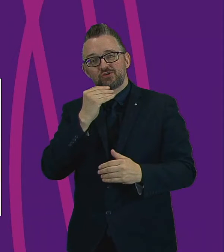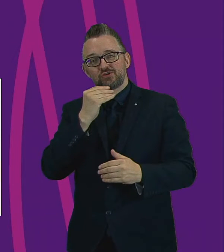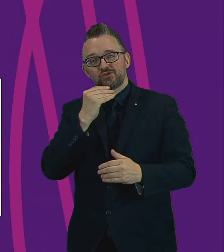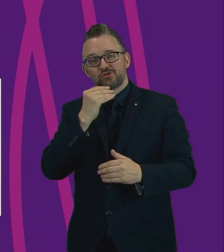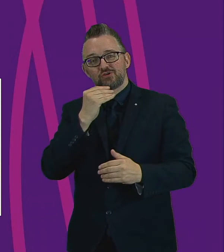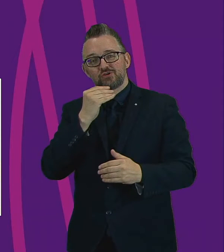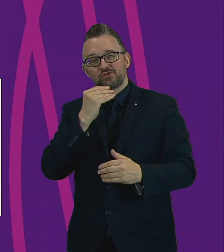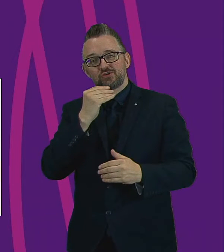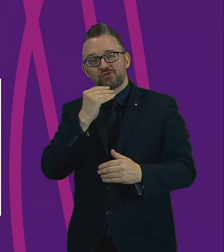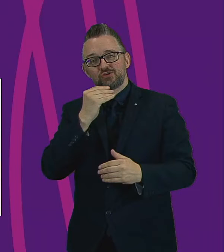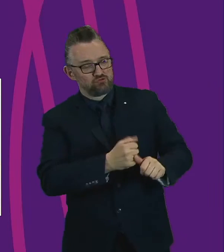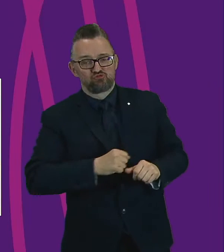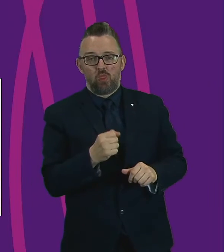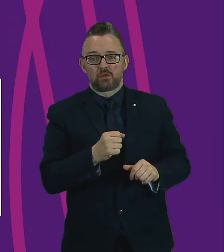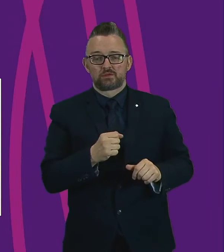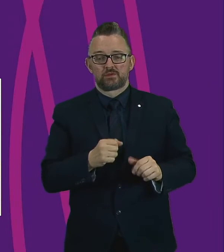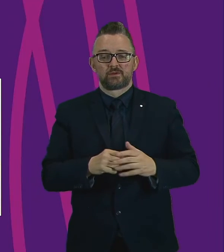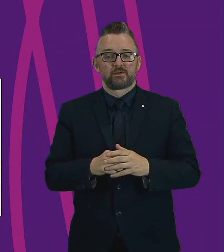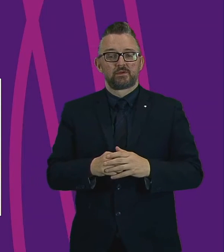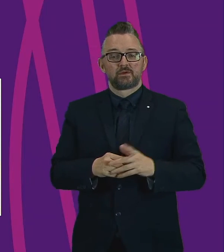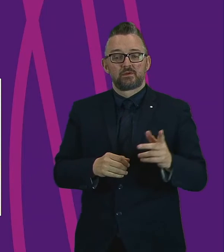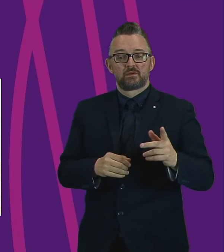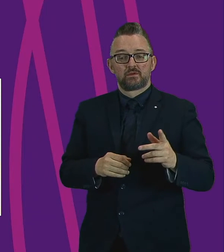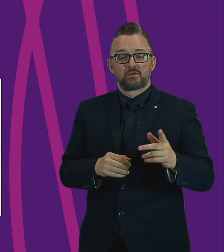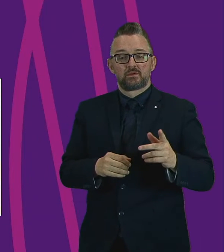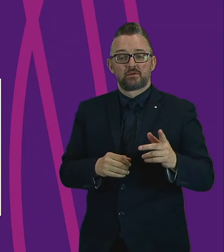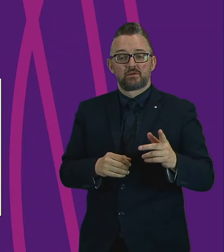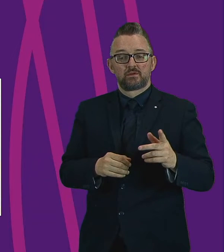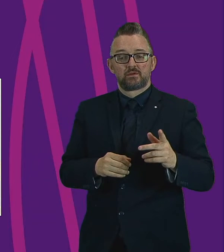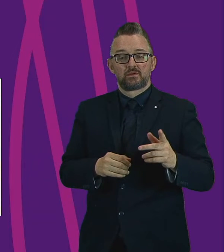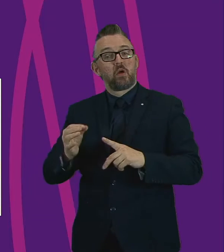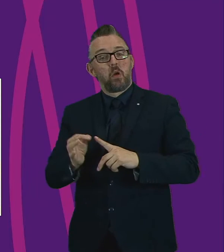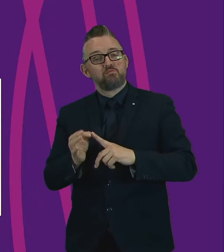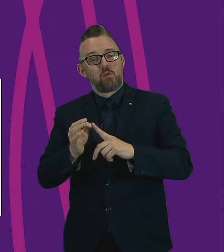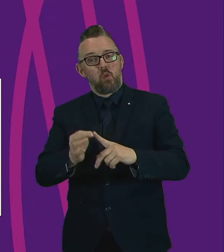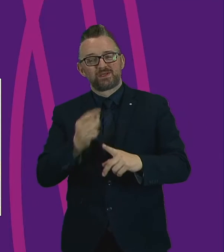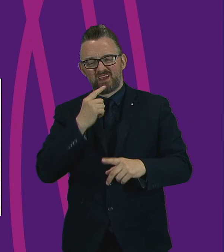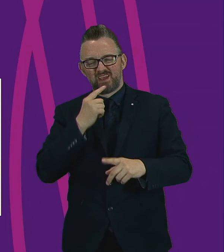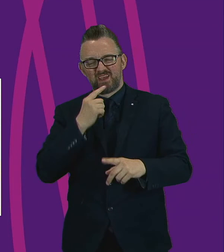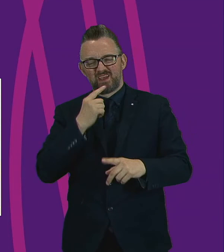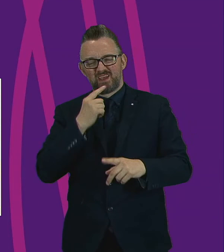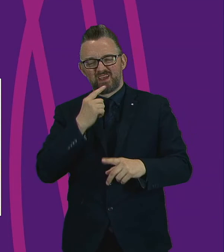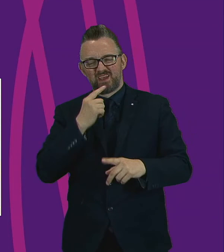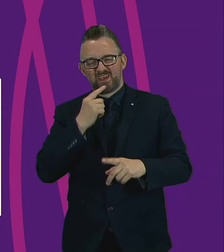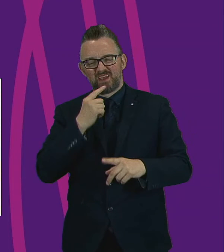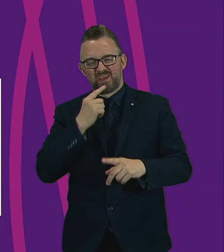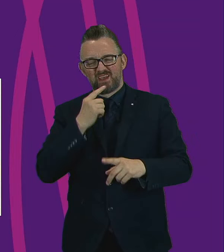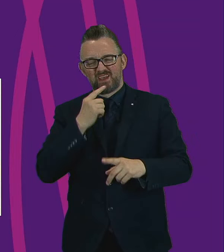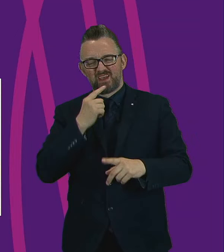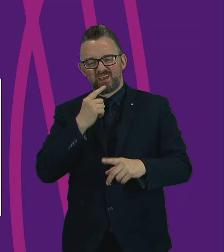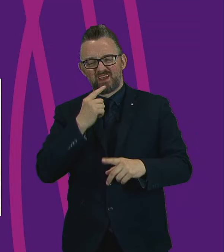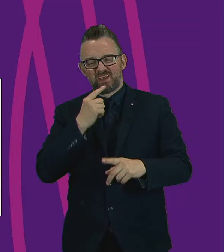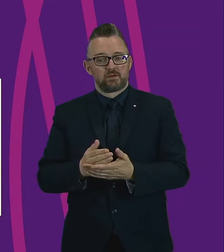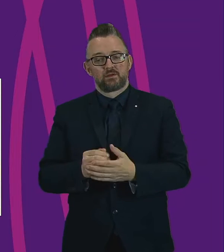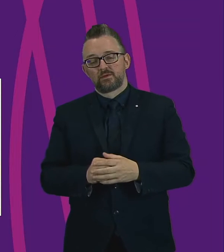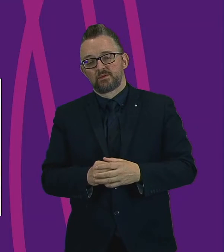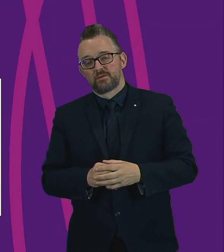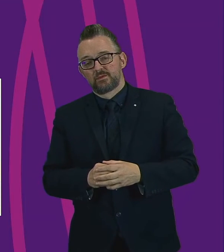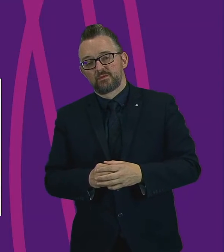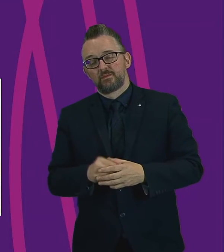country. Back then, ignore their proposals, don't pretend we can spot winners. Now back small teams.